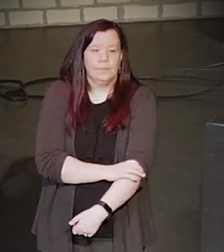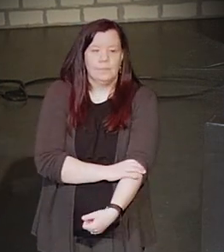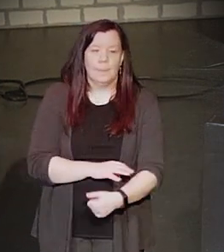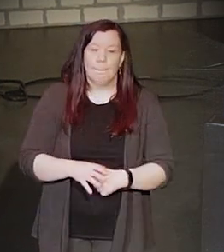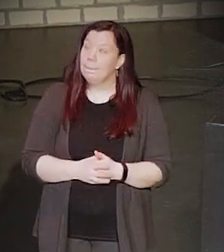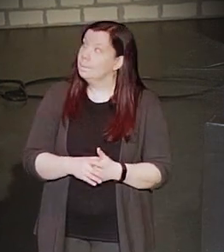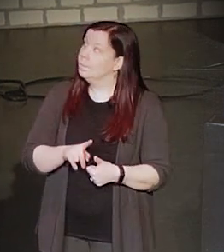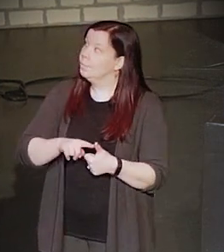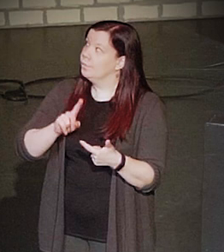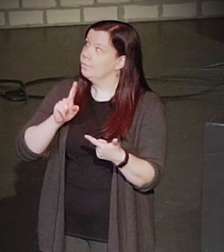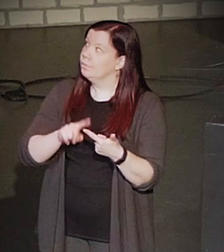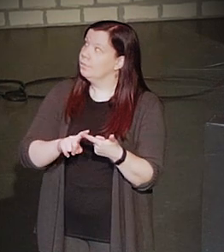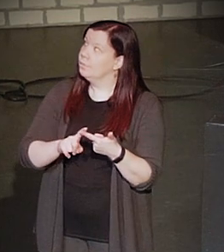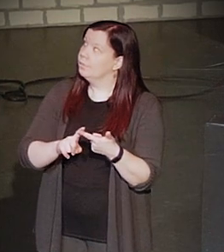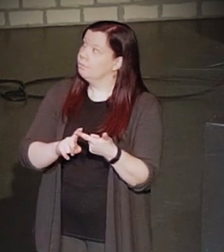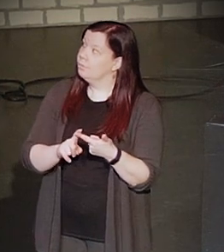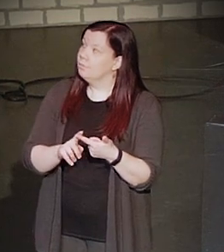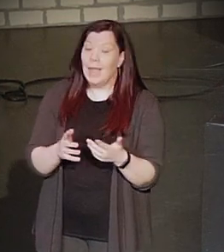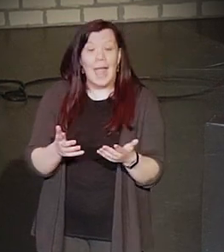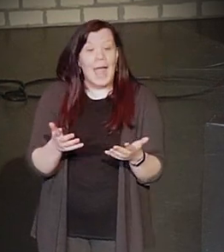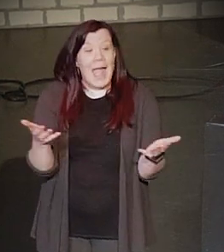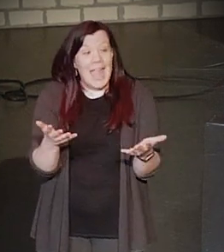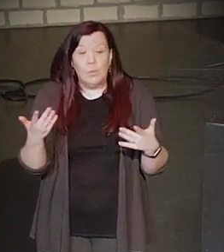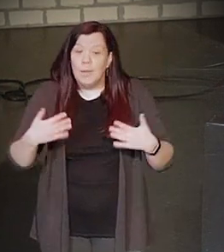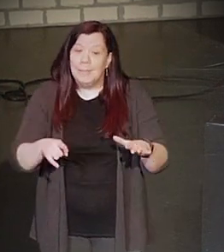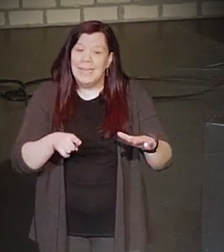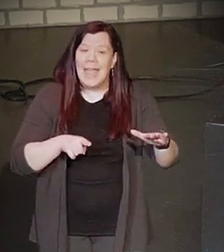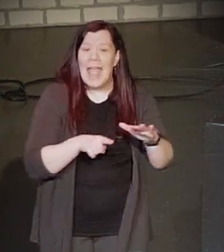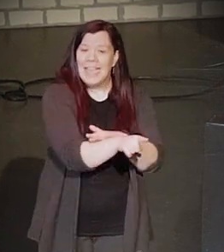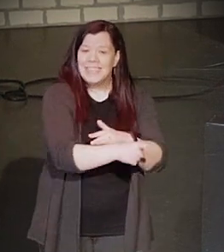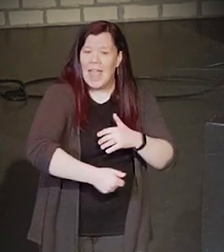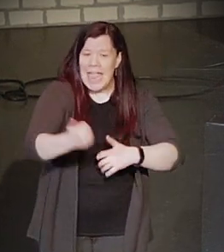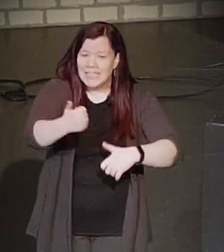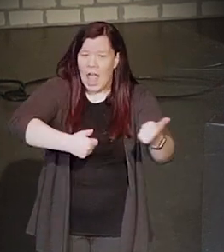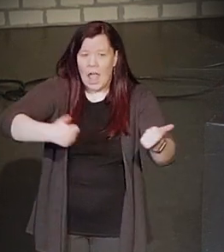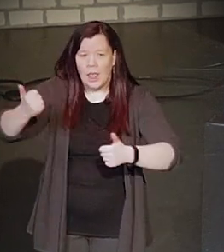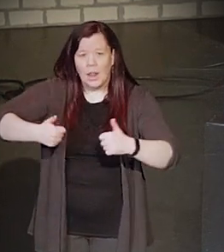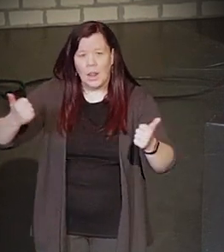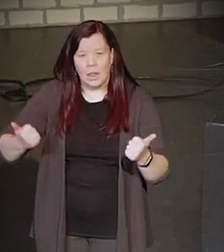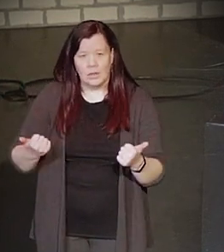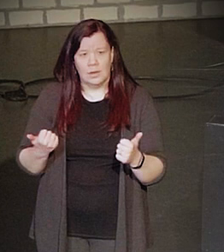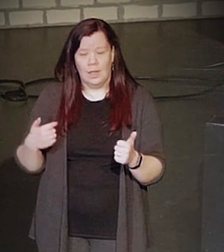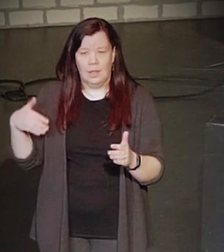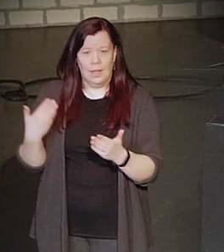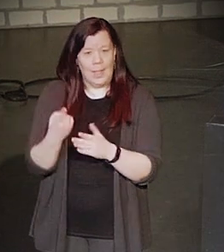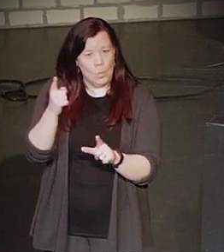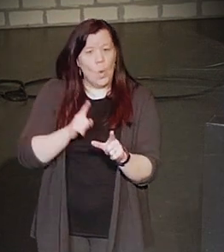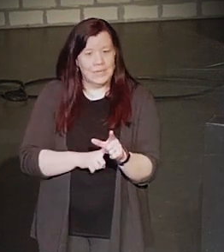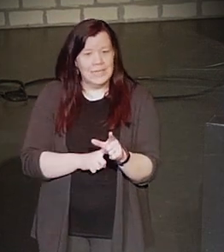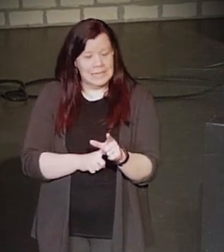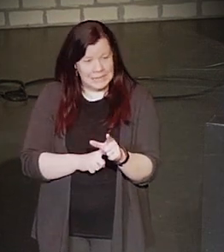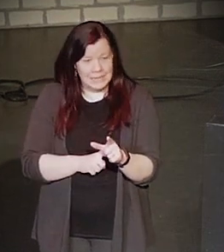All exiles were to come home. So everyone who had been exiled from Athens in that one brief year period, the 30 had